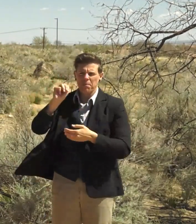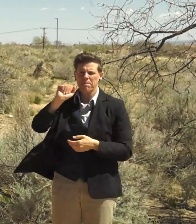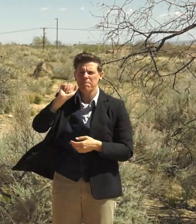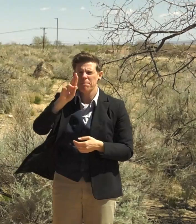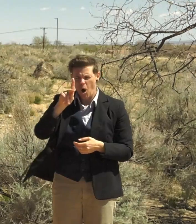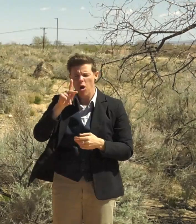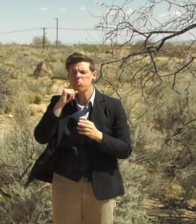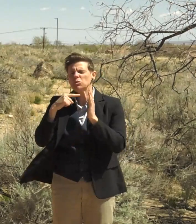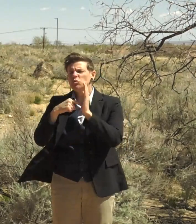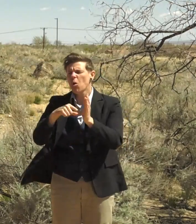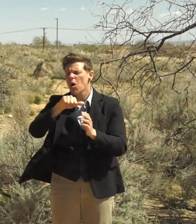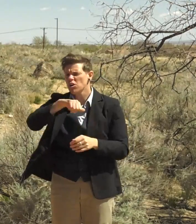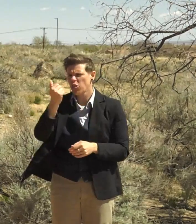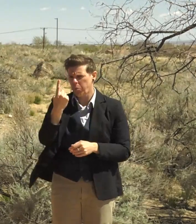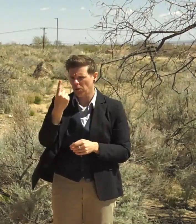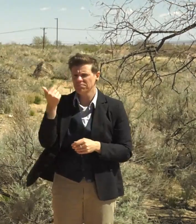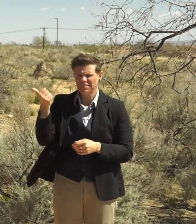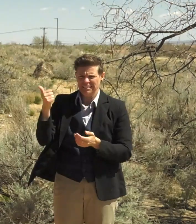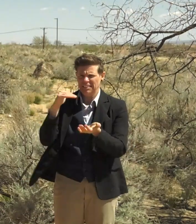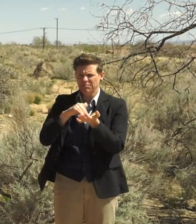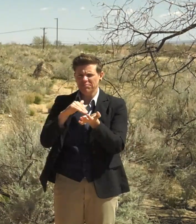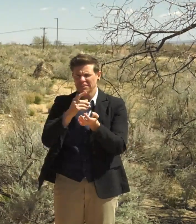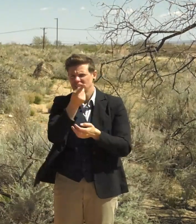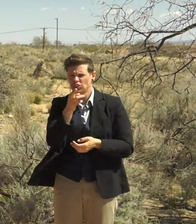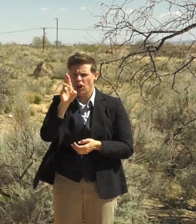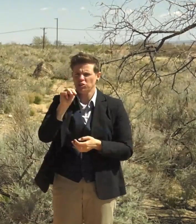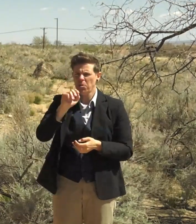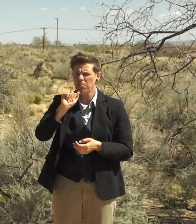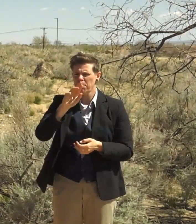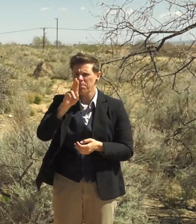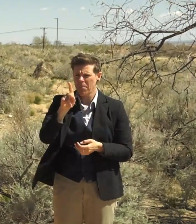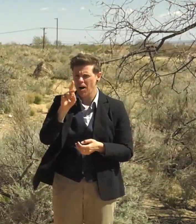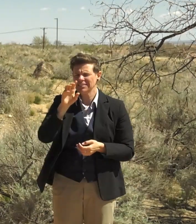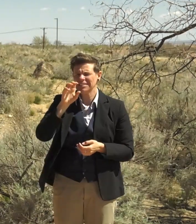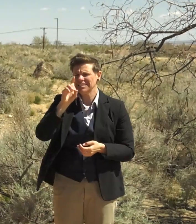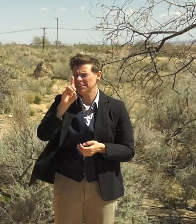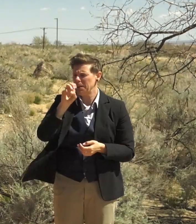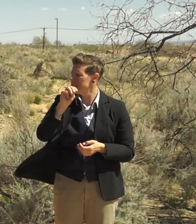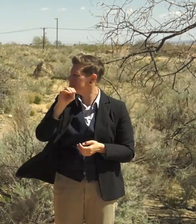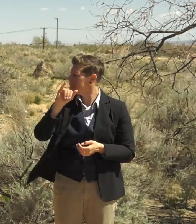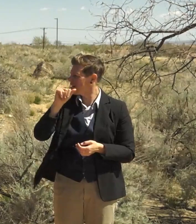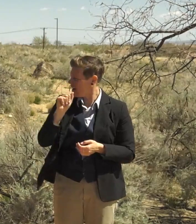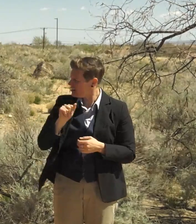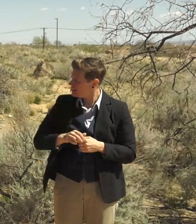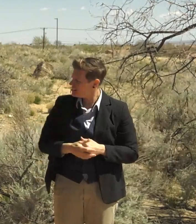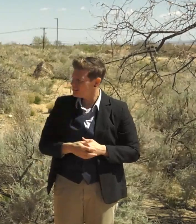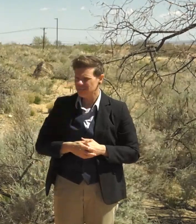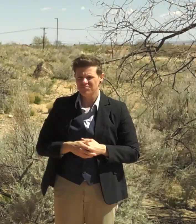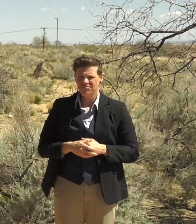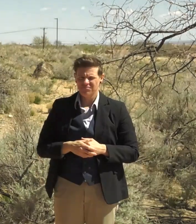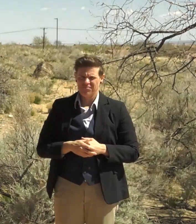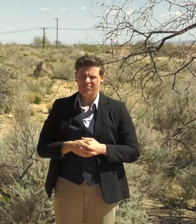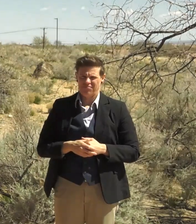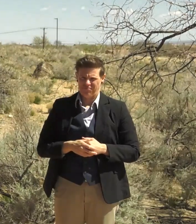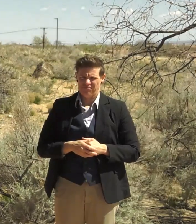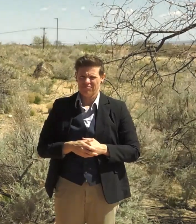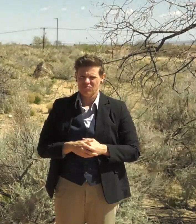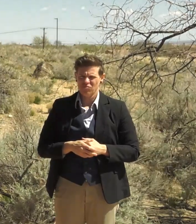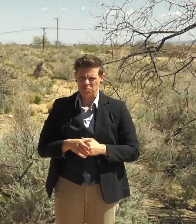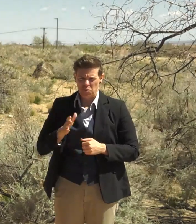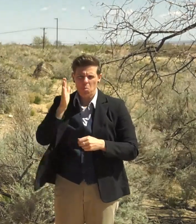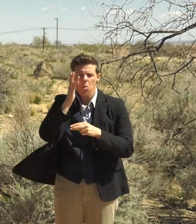Mark Demena, another kind of scarf option here. And as he does that, we'll go ahead and you can show us, and